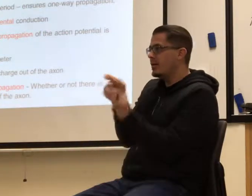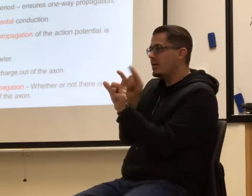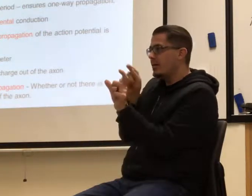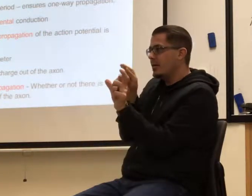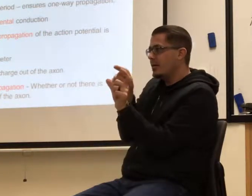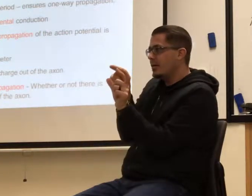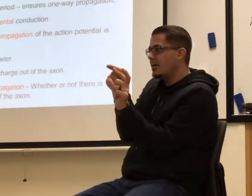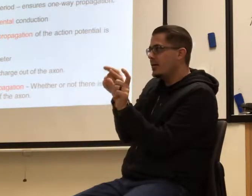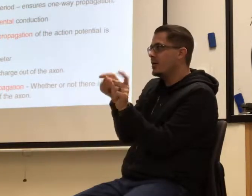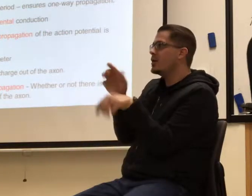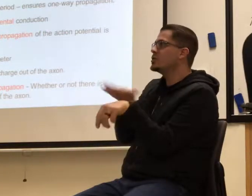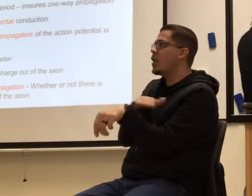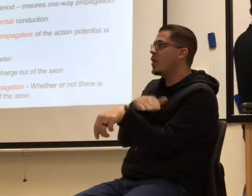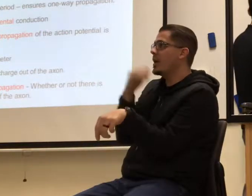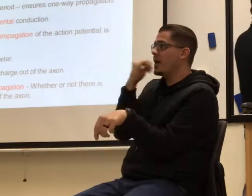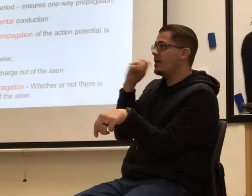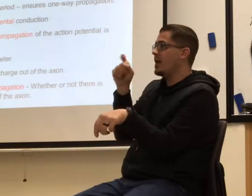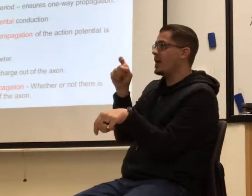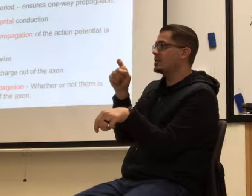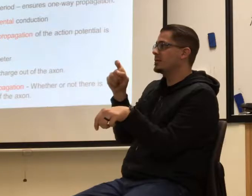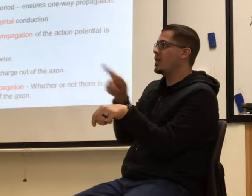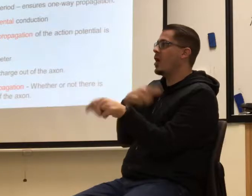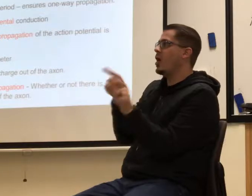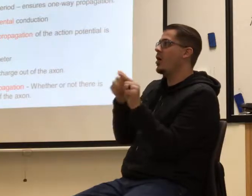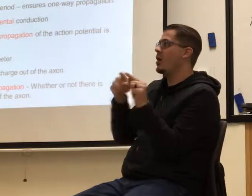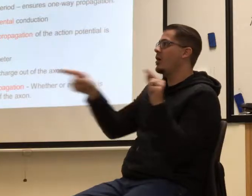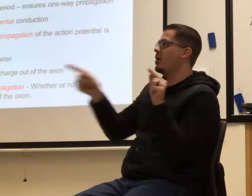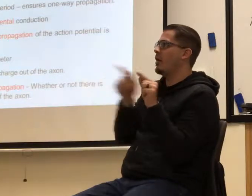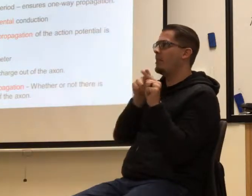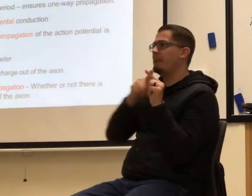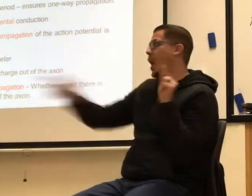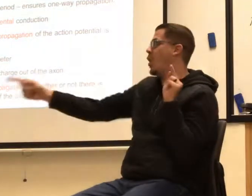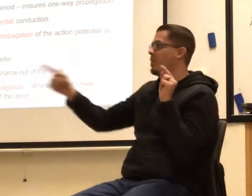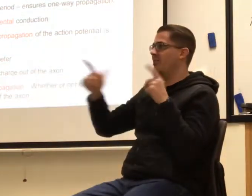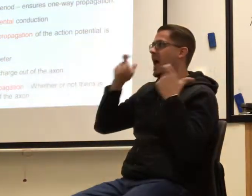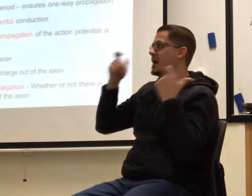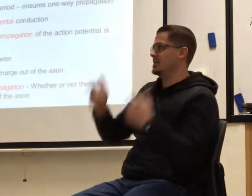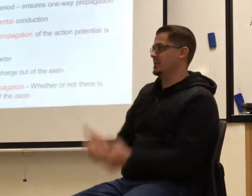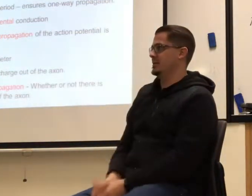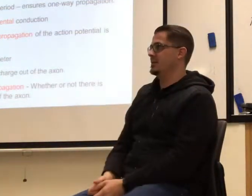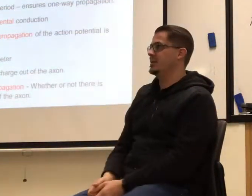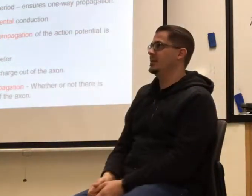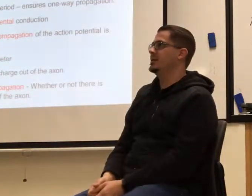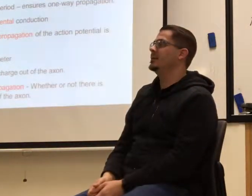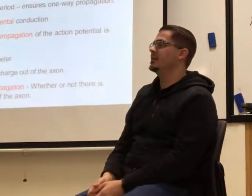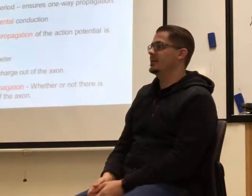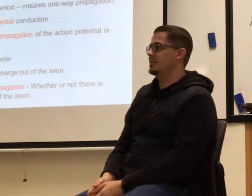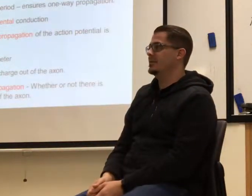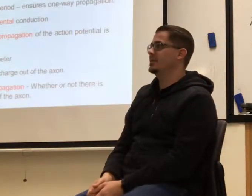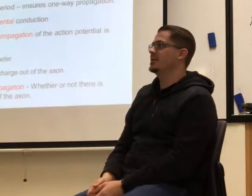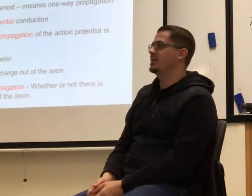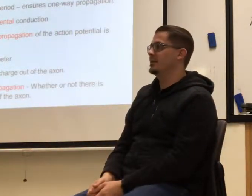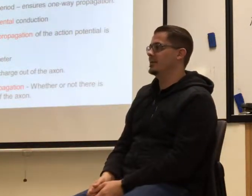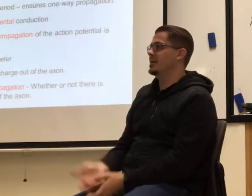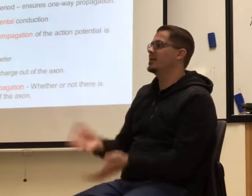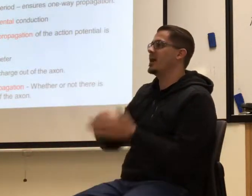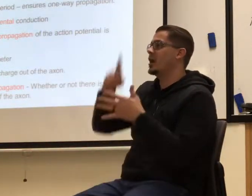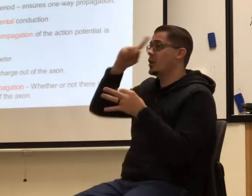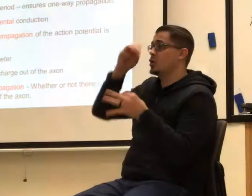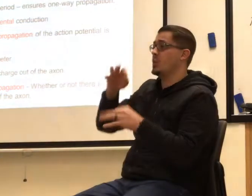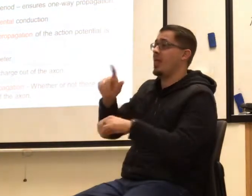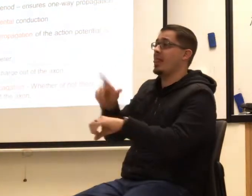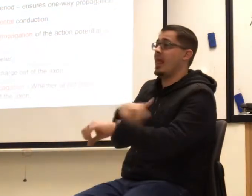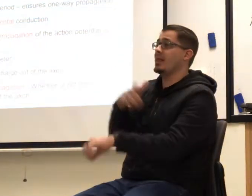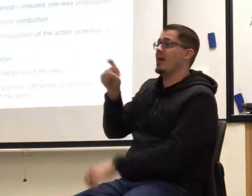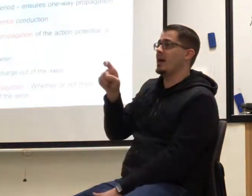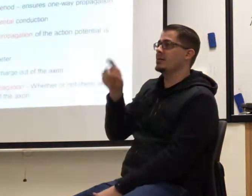slower. But if x is longer, you go boom, boom, boom, boom. It's much faster. Okay, so again, what determines the length of x?